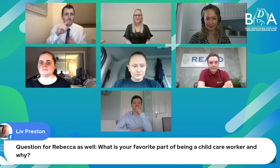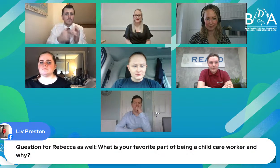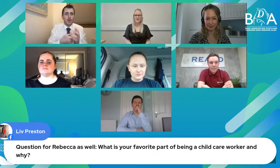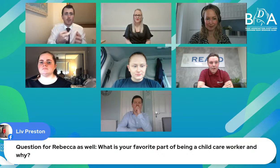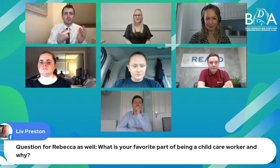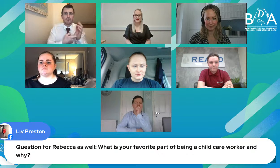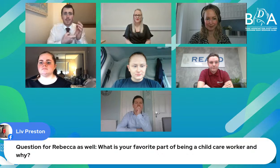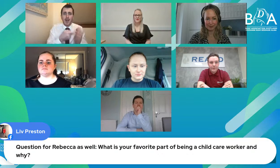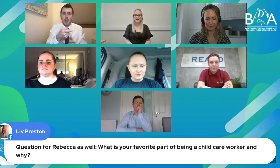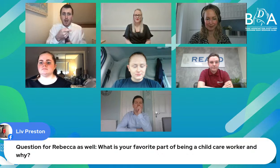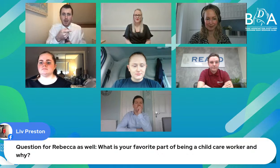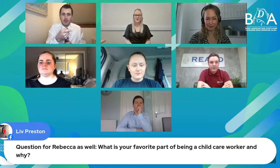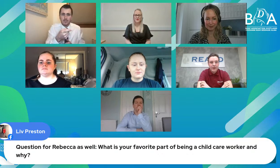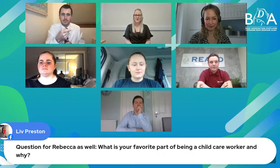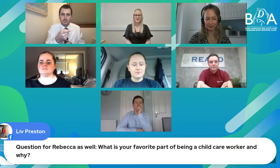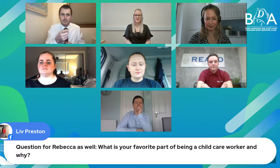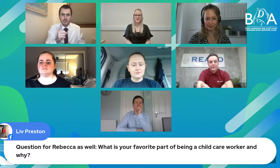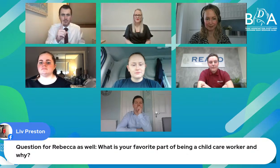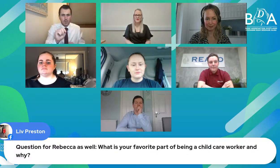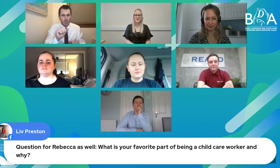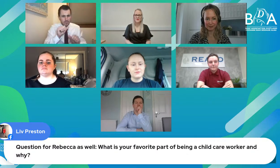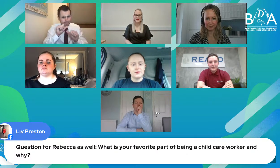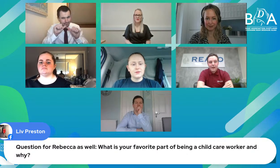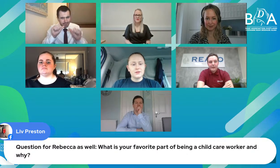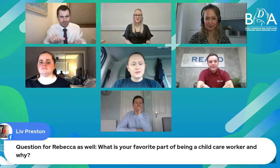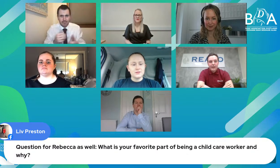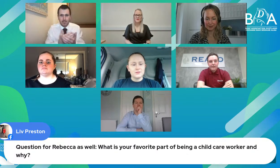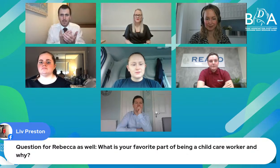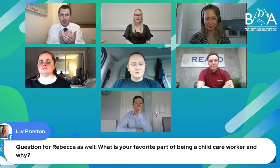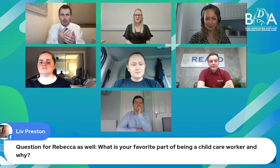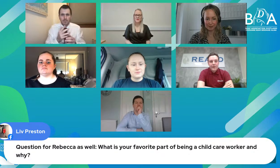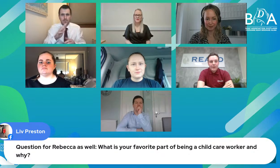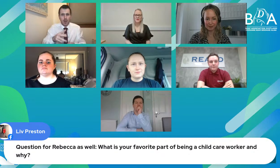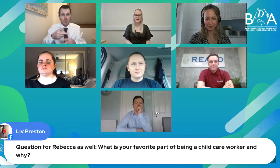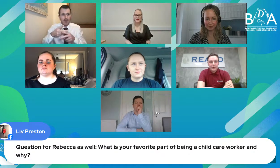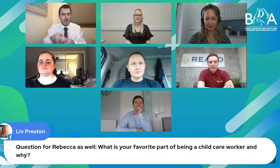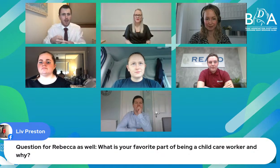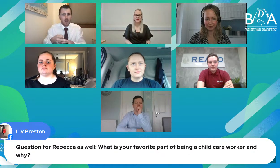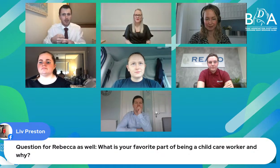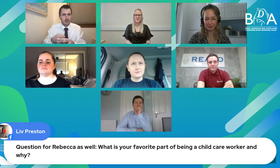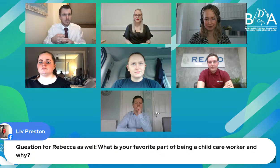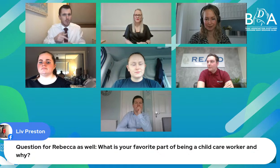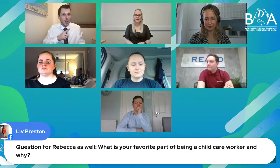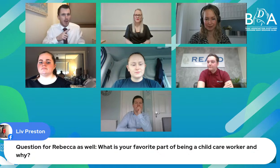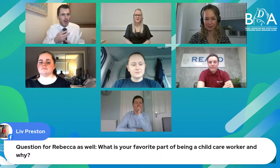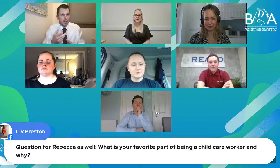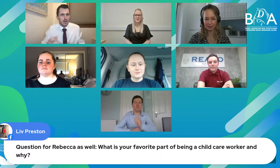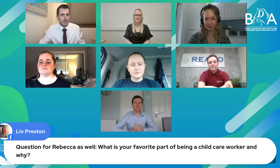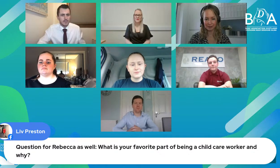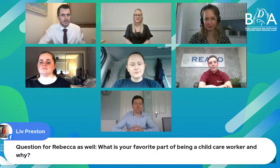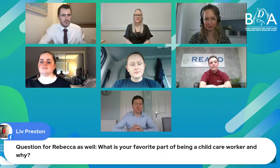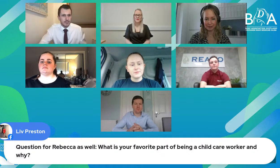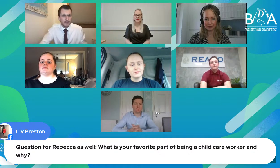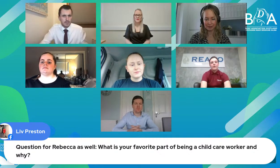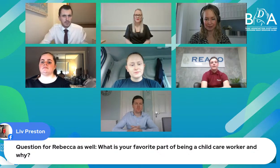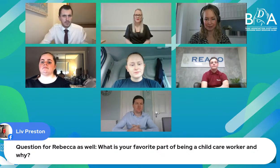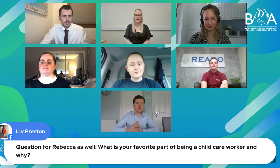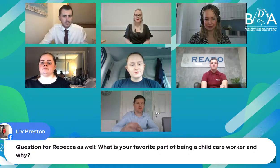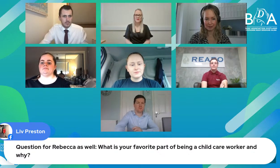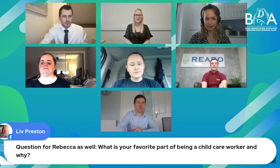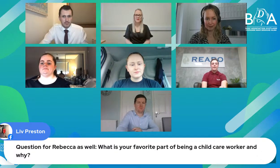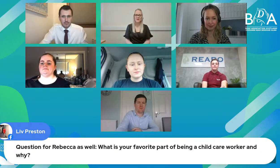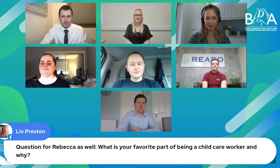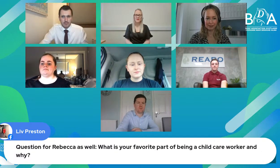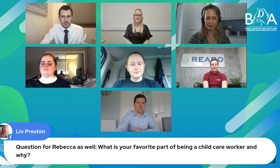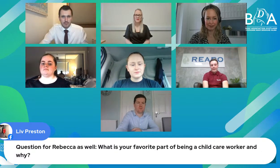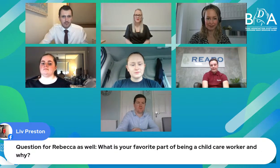A question from Liv Preston for Rebecca. What is your favourite part of being a childcare